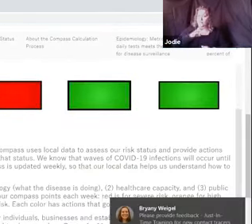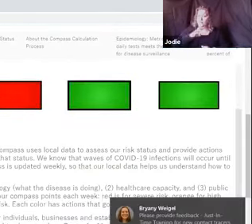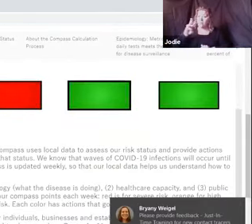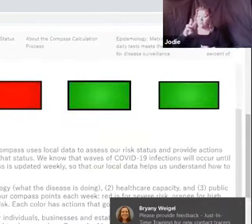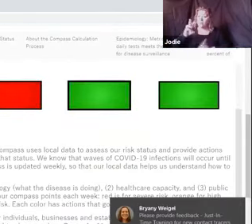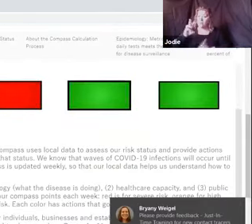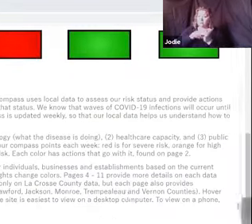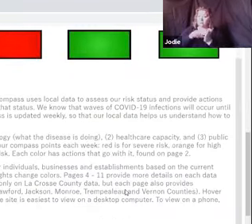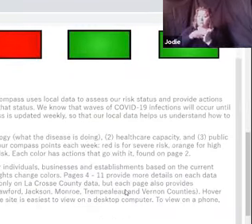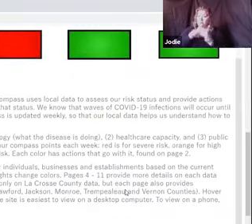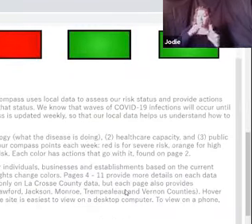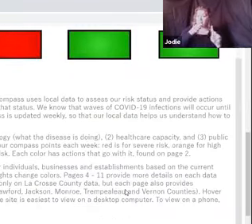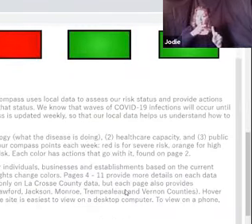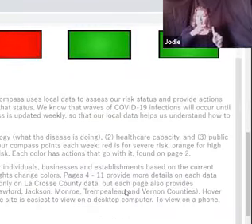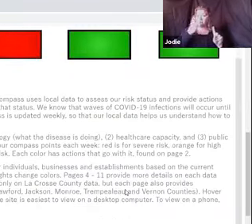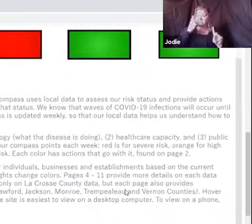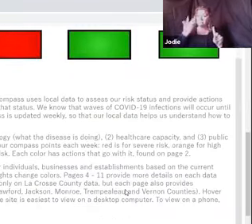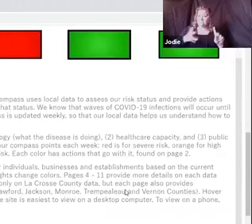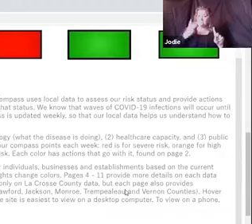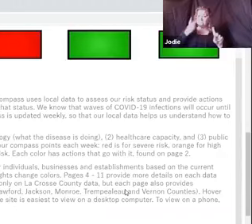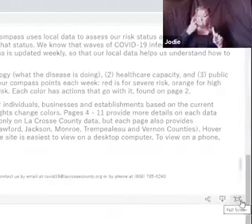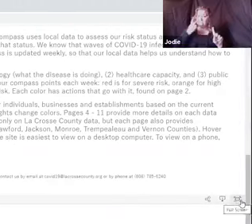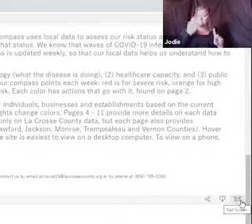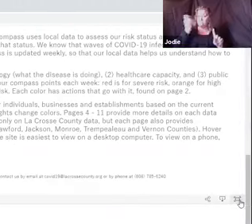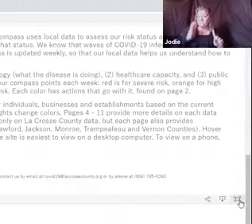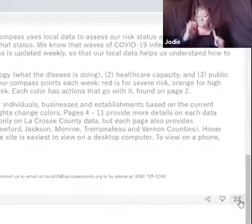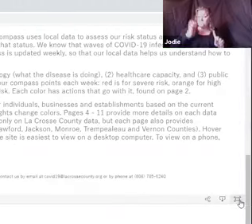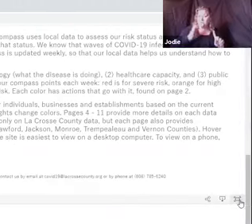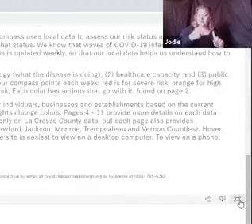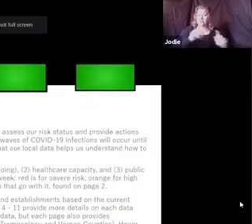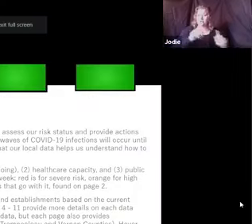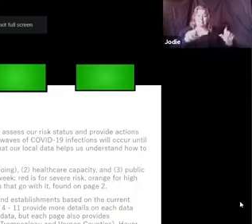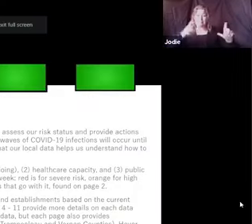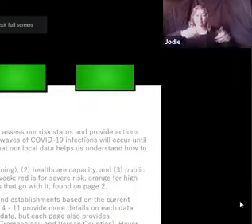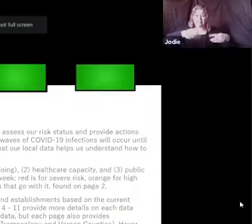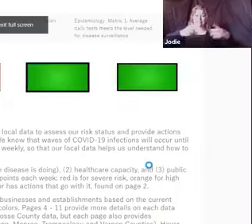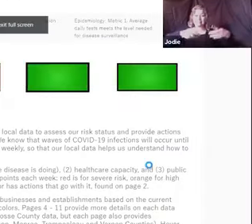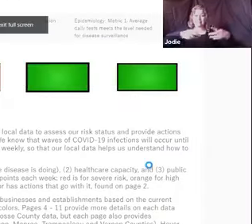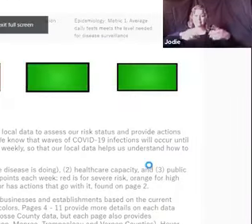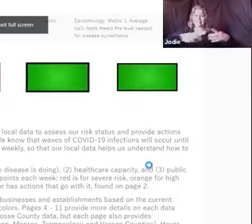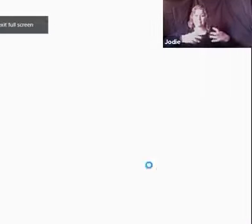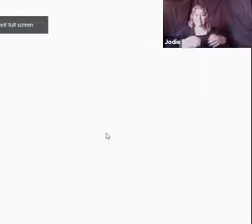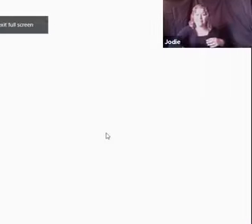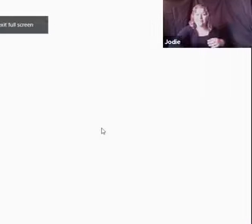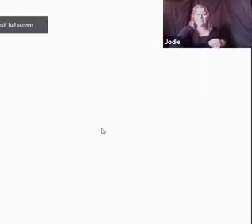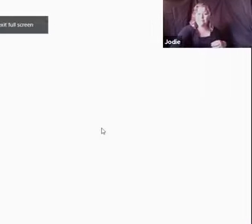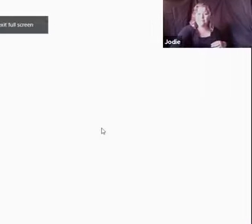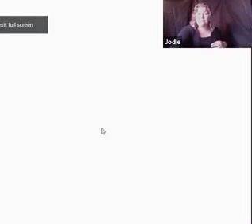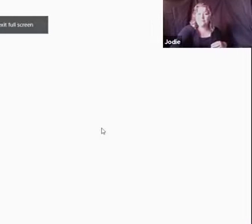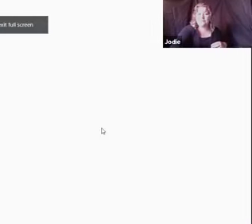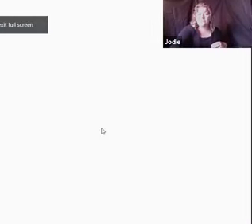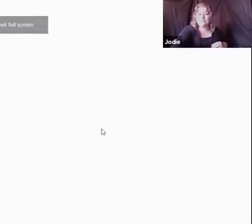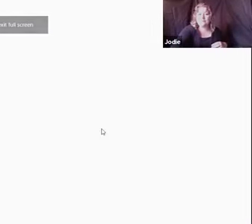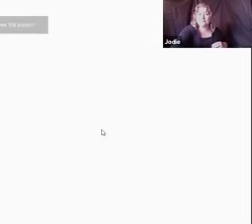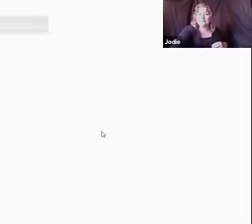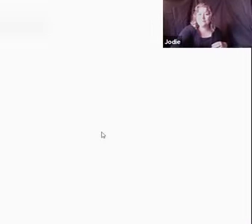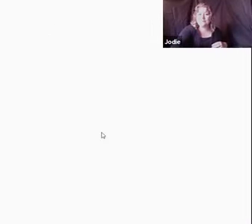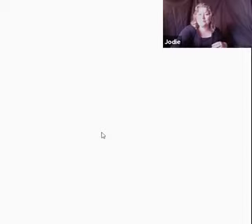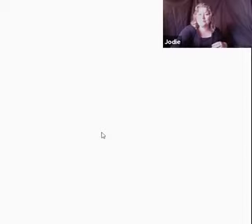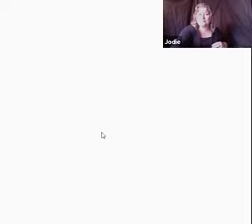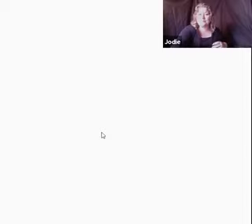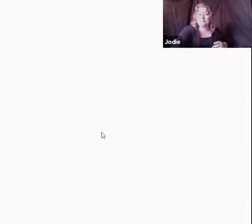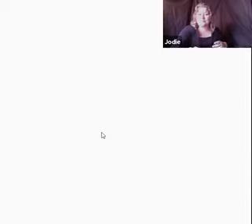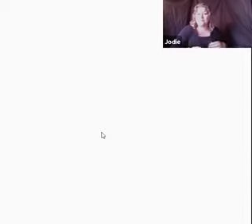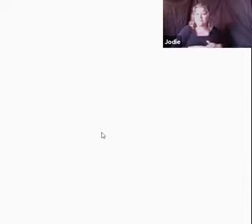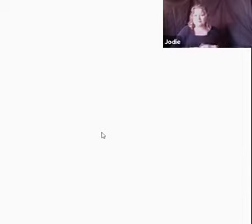website. And I'm just going to make it large, so hopefully you can see it. It's going to take just a second